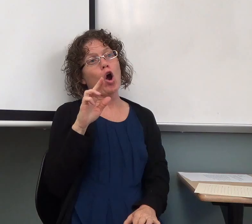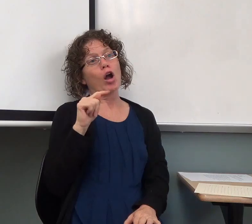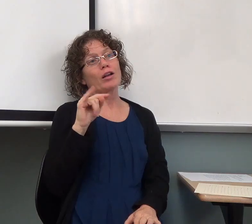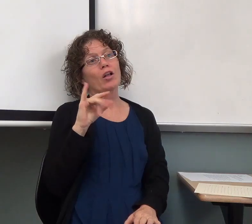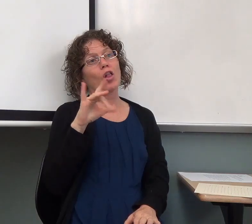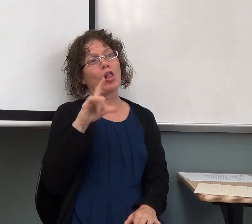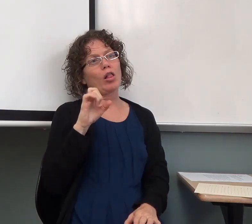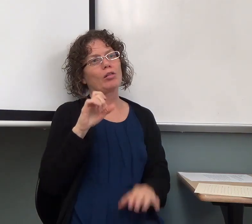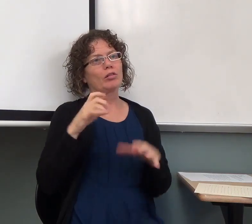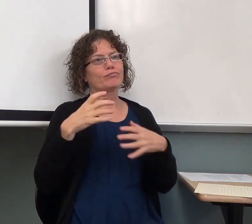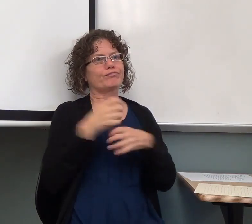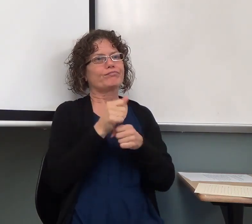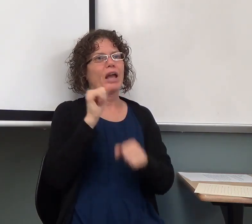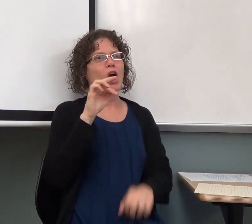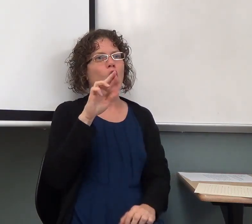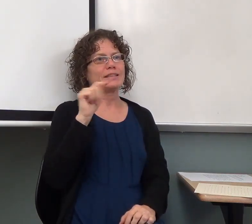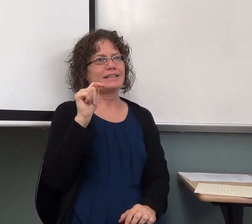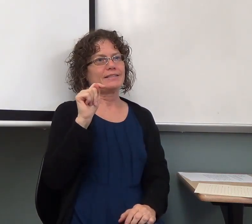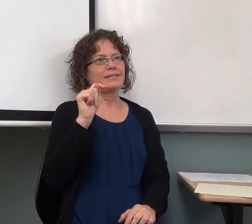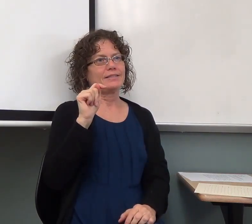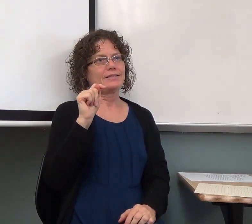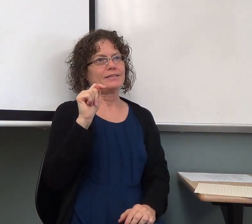The part of speech is in